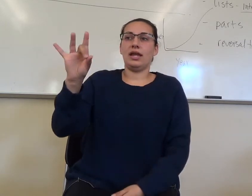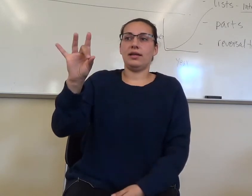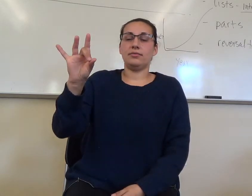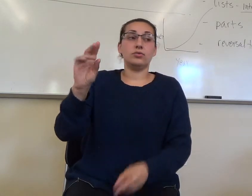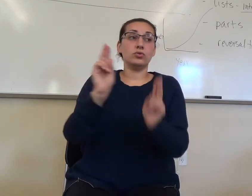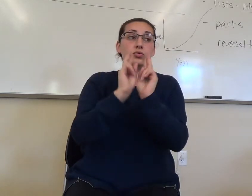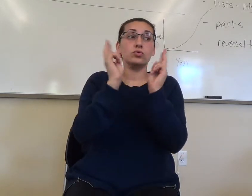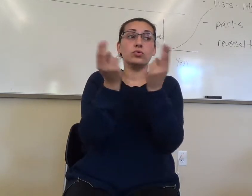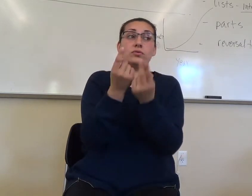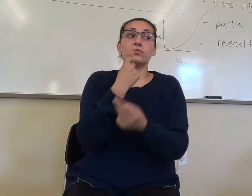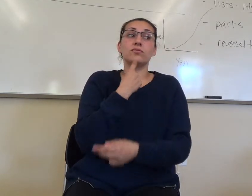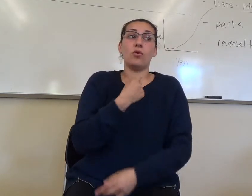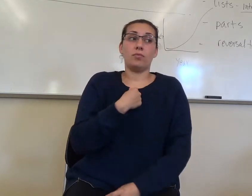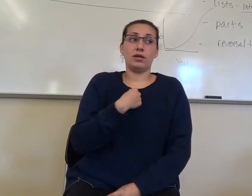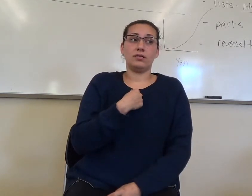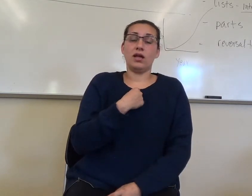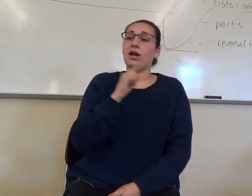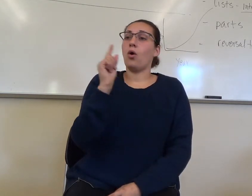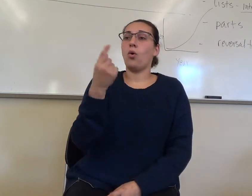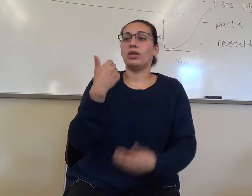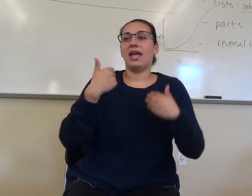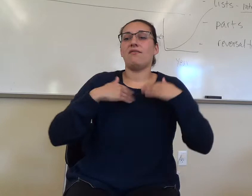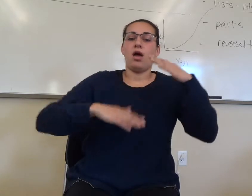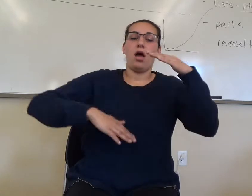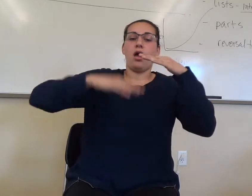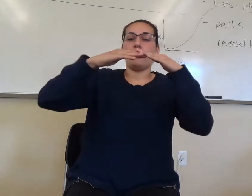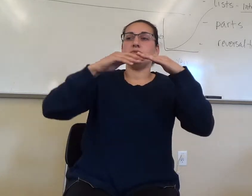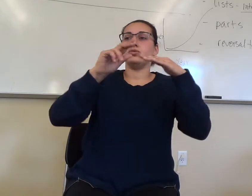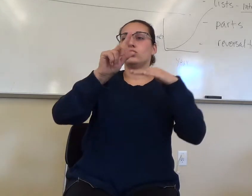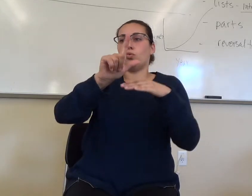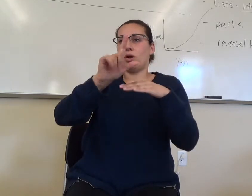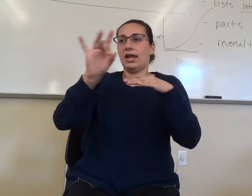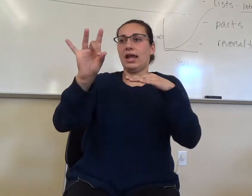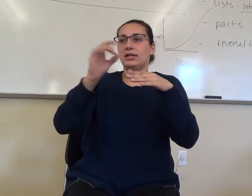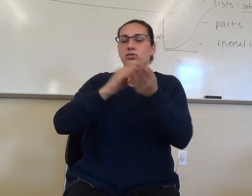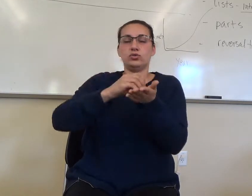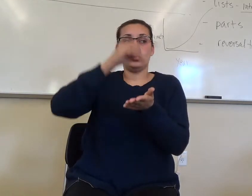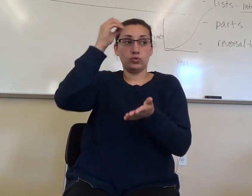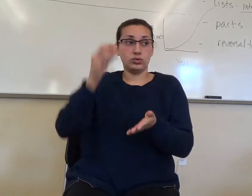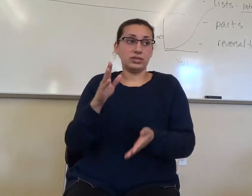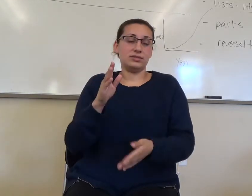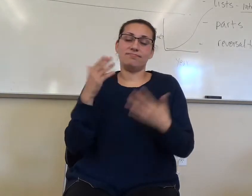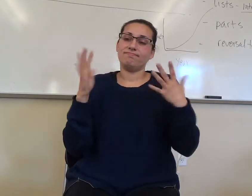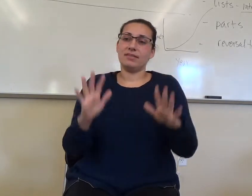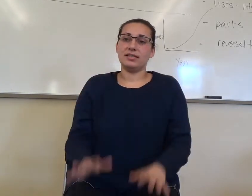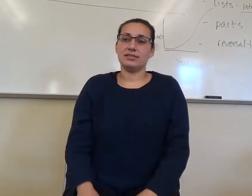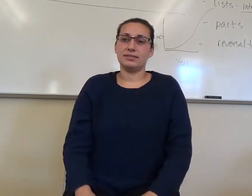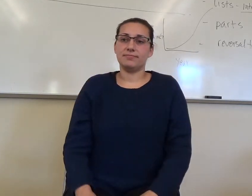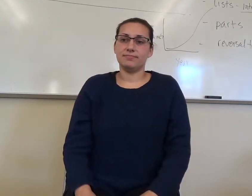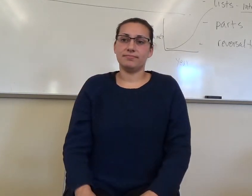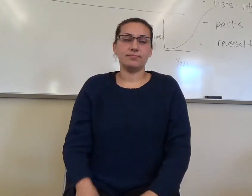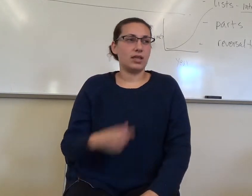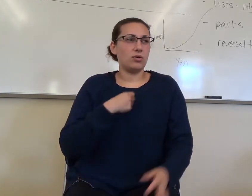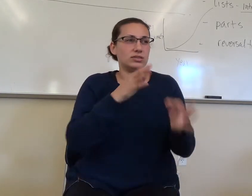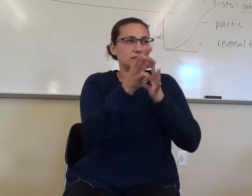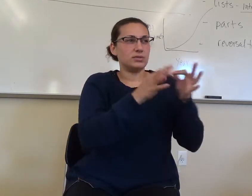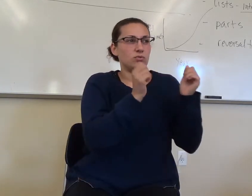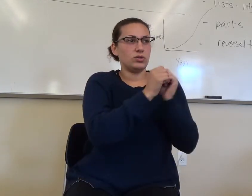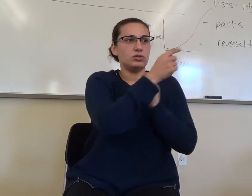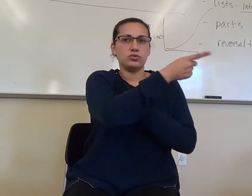28 people into the class. Okay. The union is, I've been discussing with Rosario and Sandra